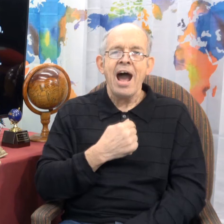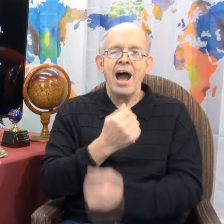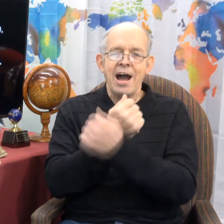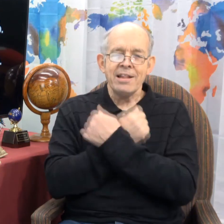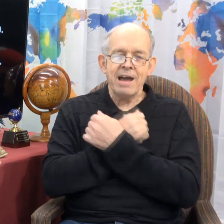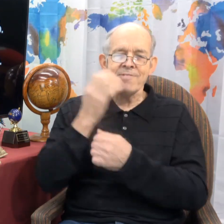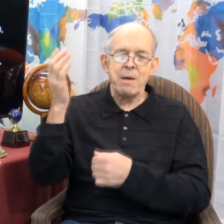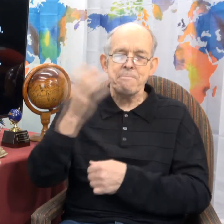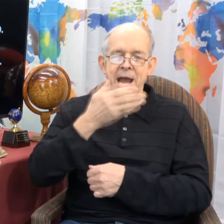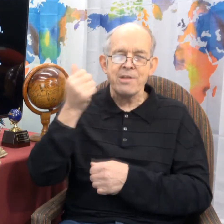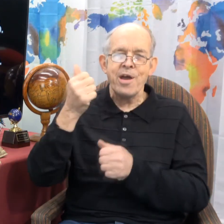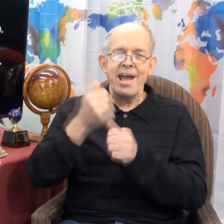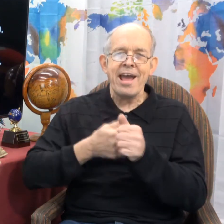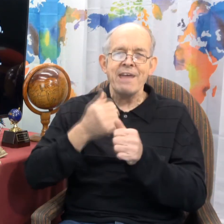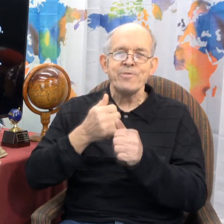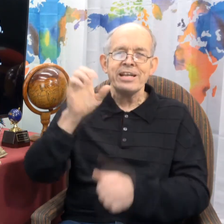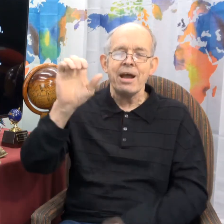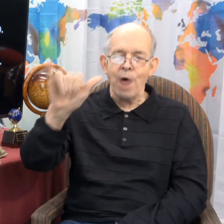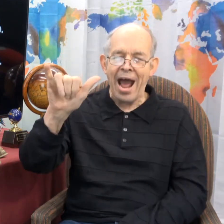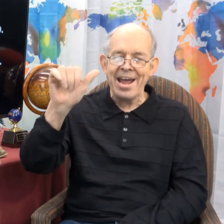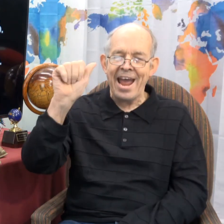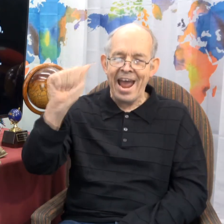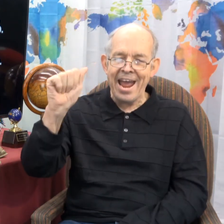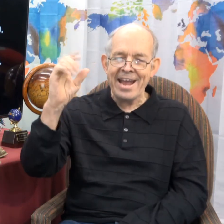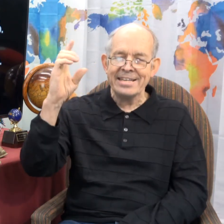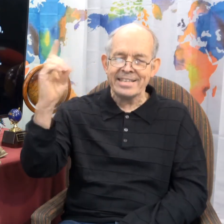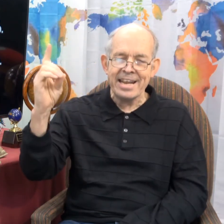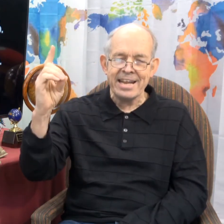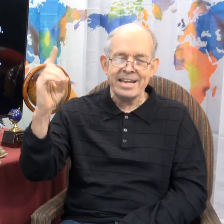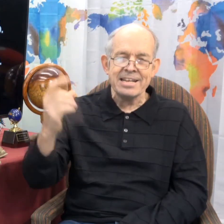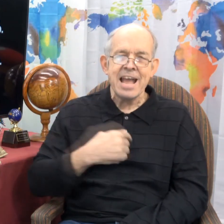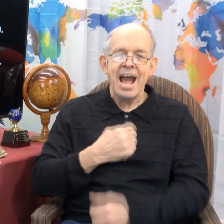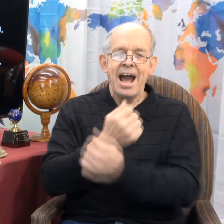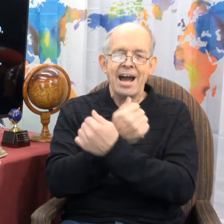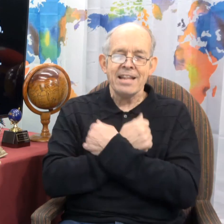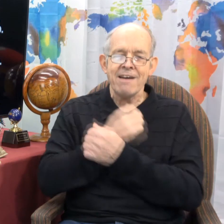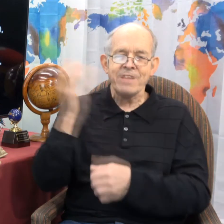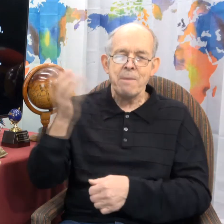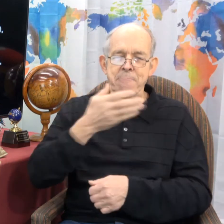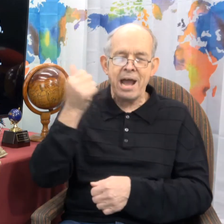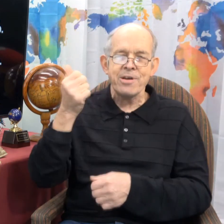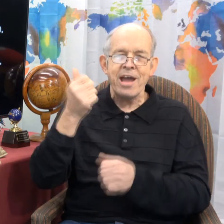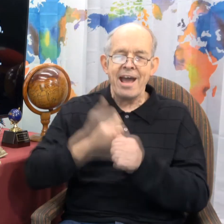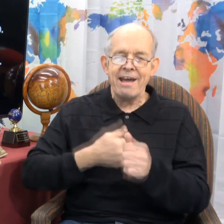I love him better every day. I love him better every